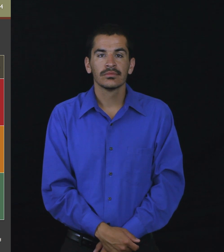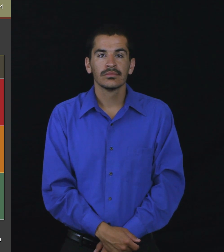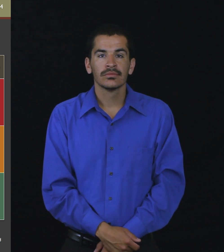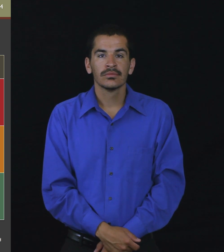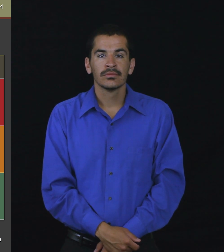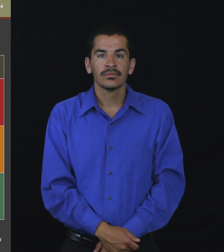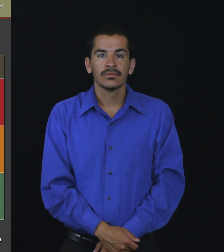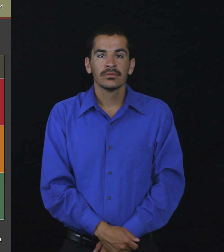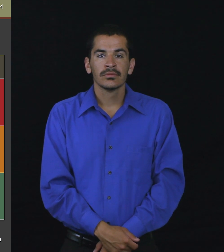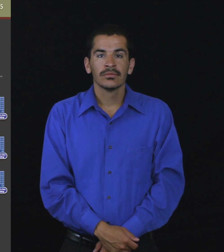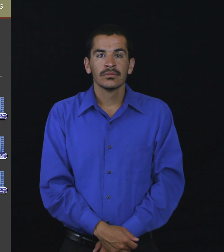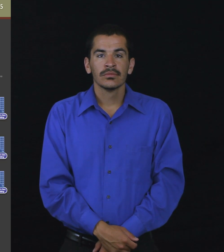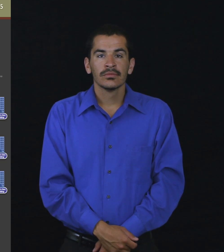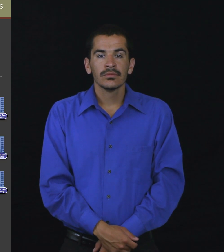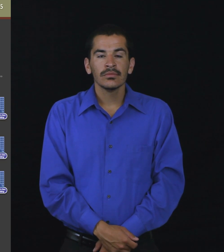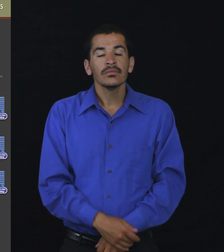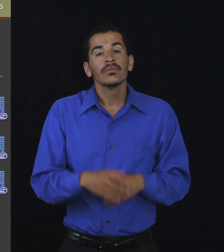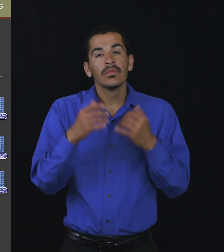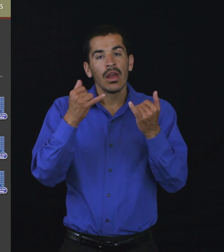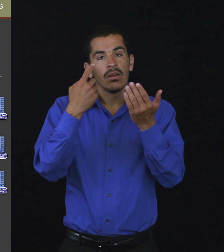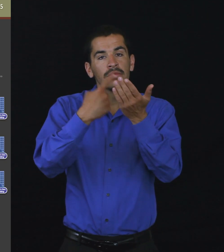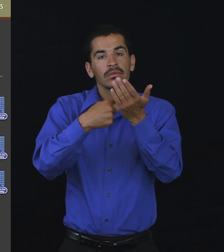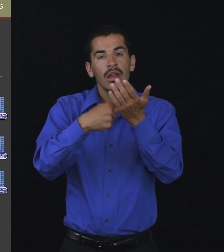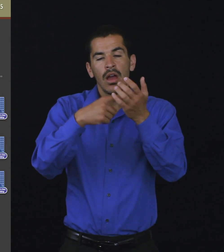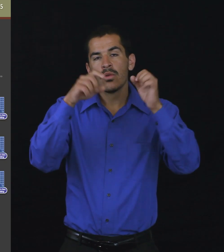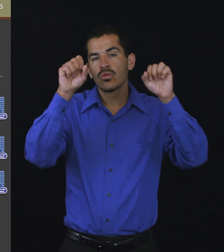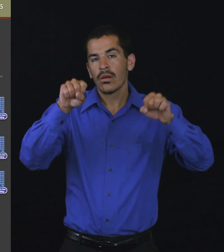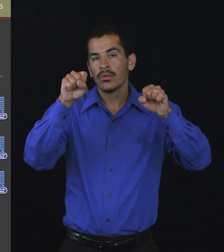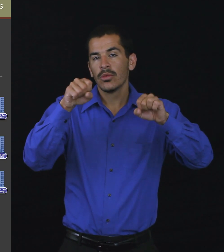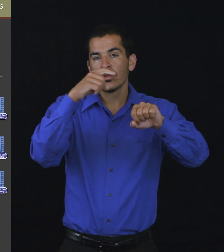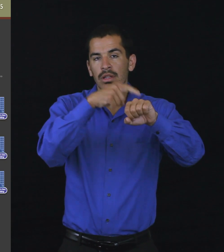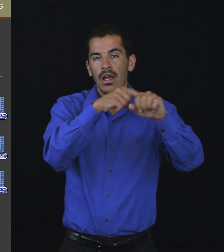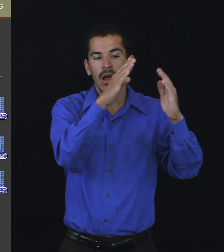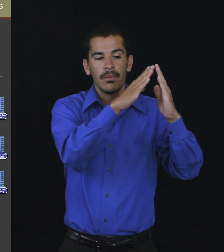Probable timeline for each option.